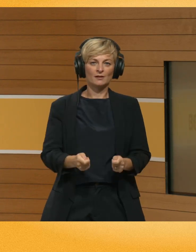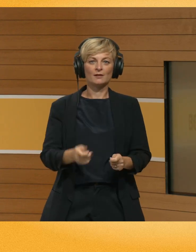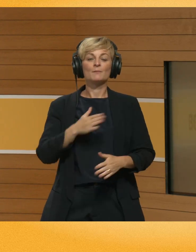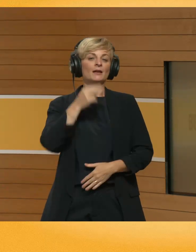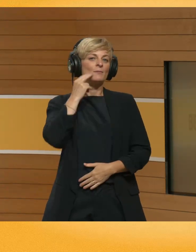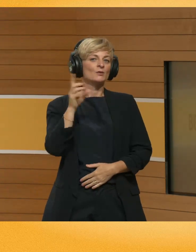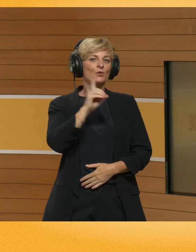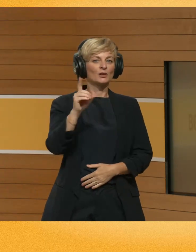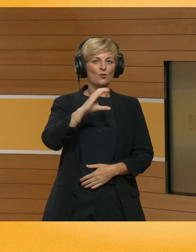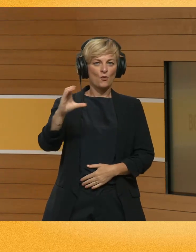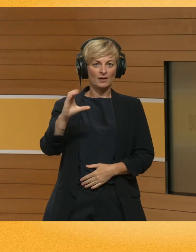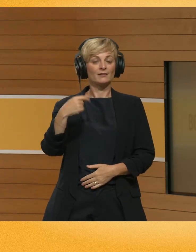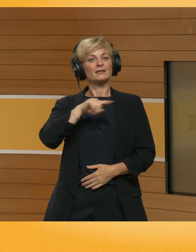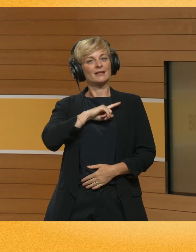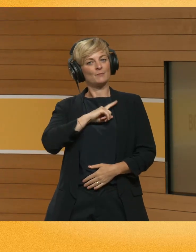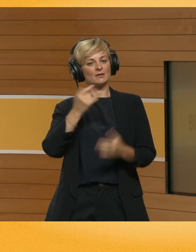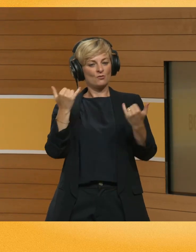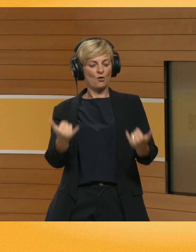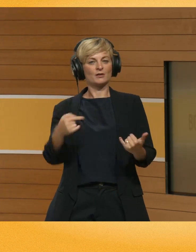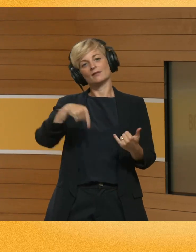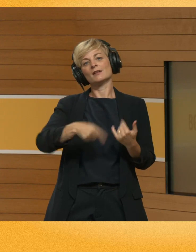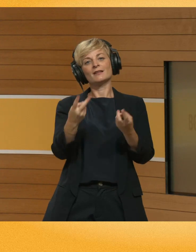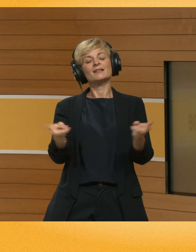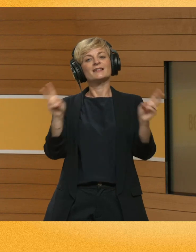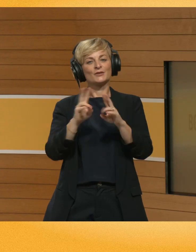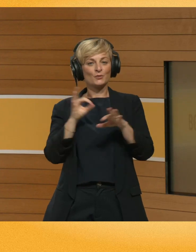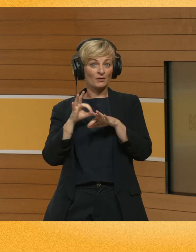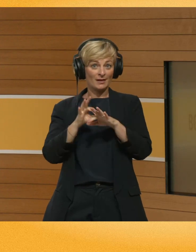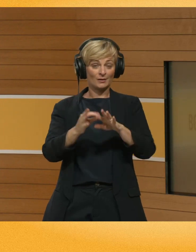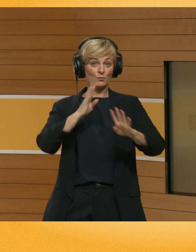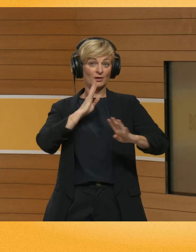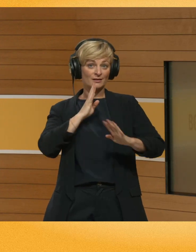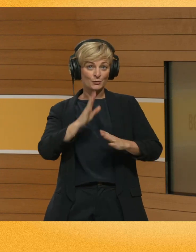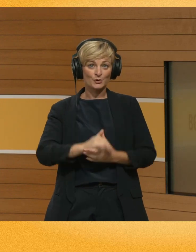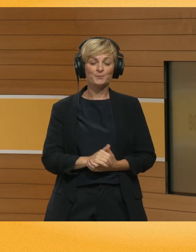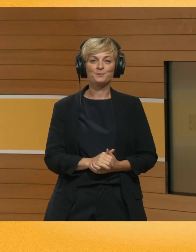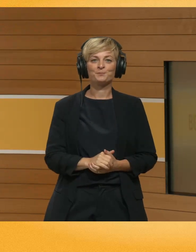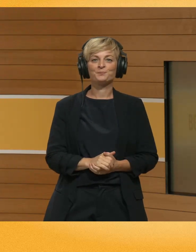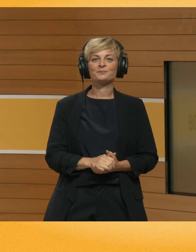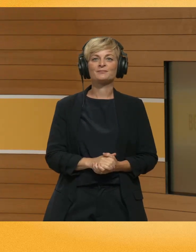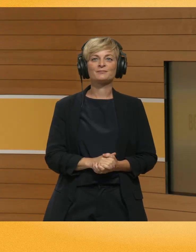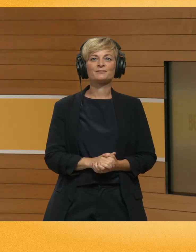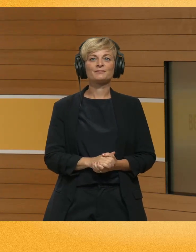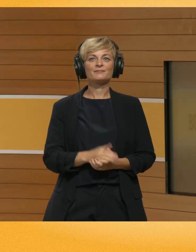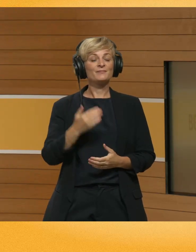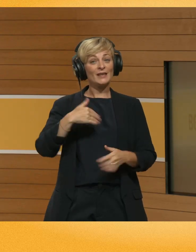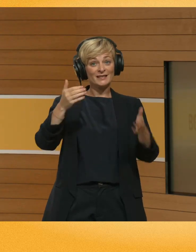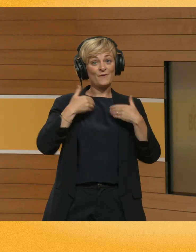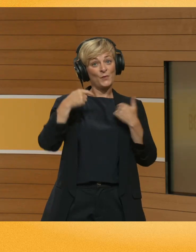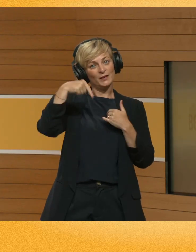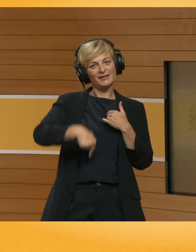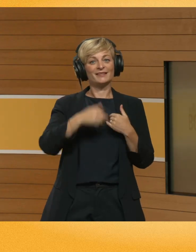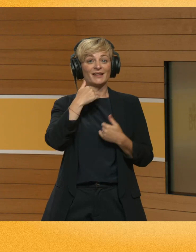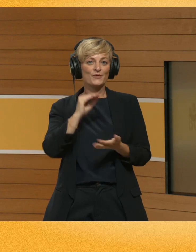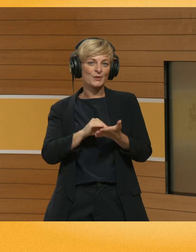panel members here. I'm very pleased that we can actually be here at the BGW forum, getting the opportunity